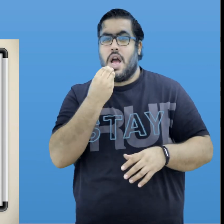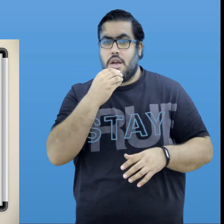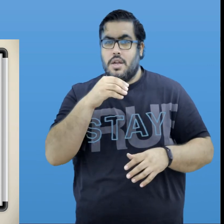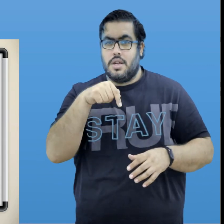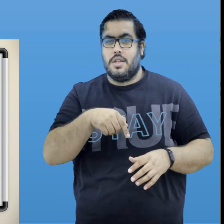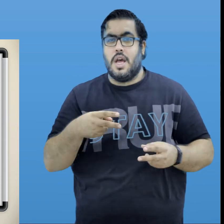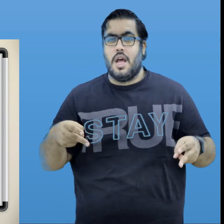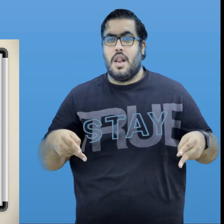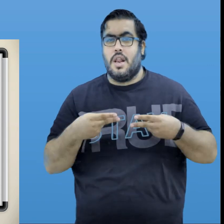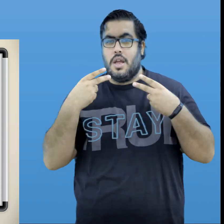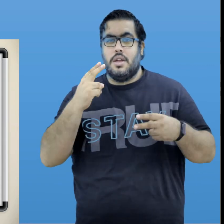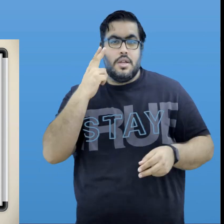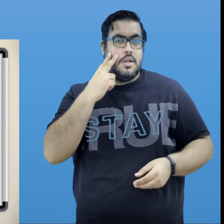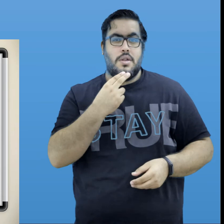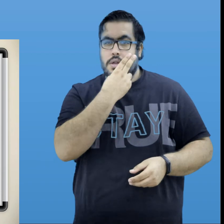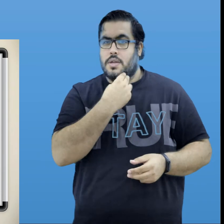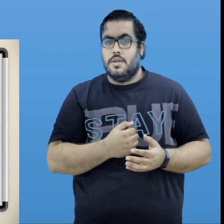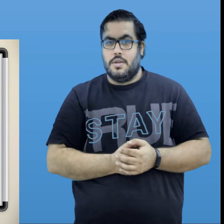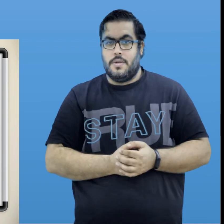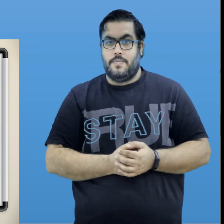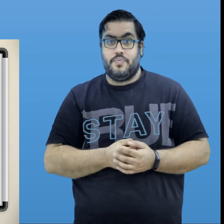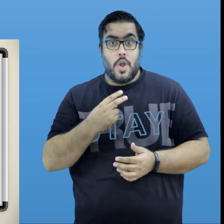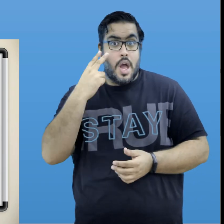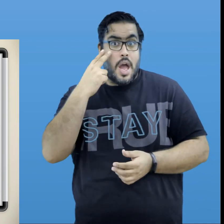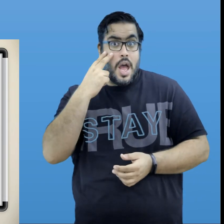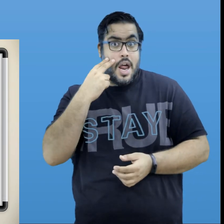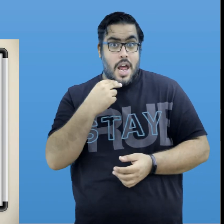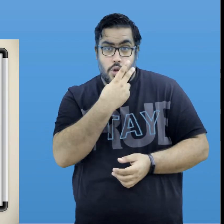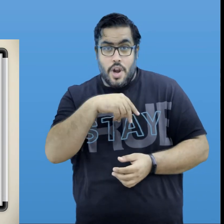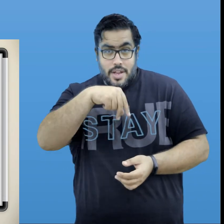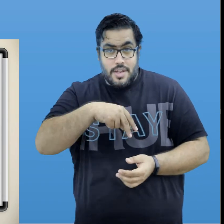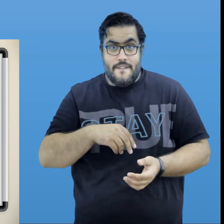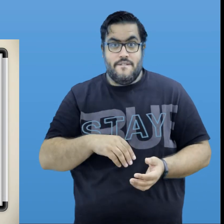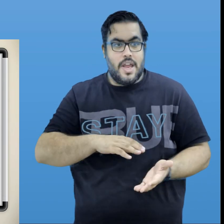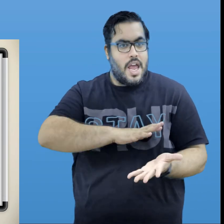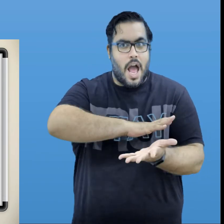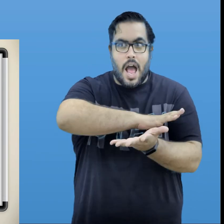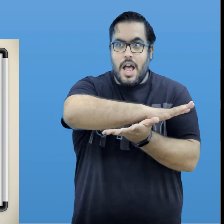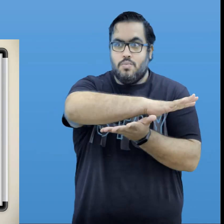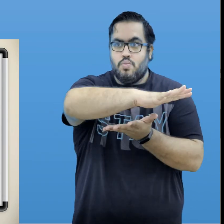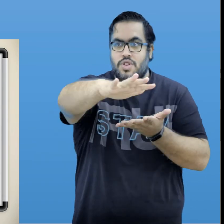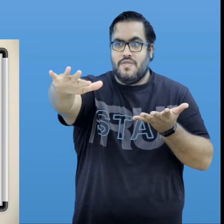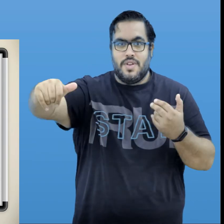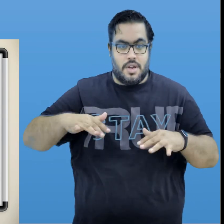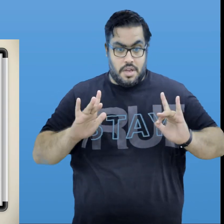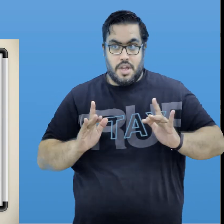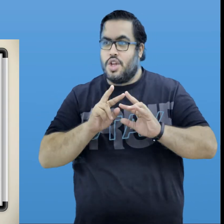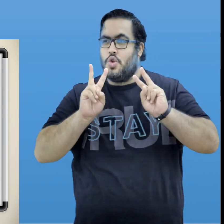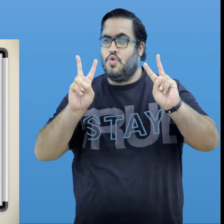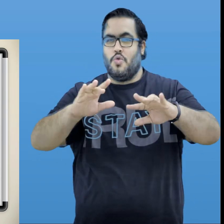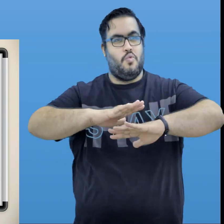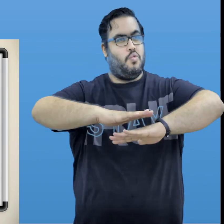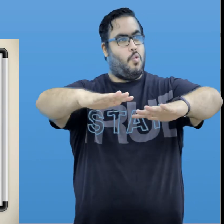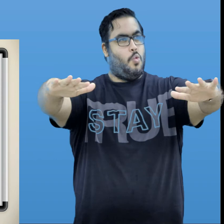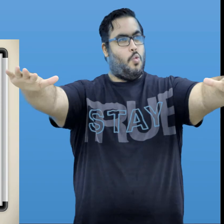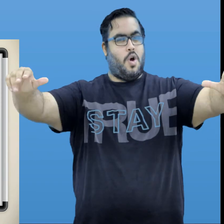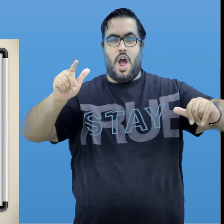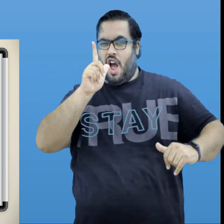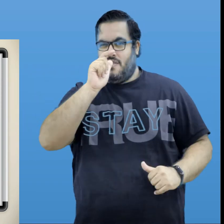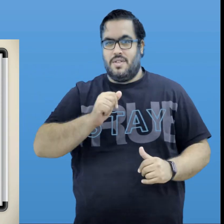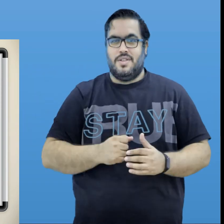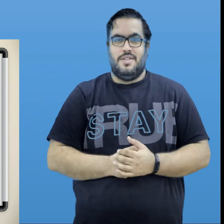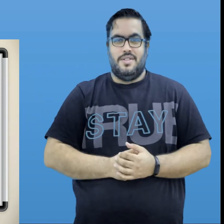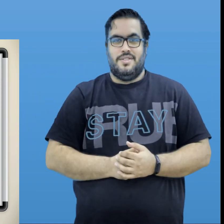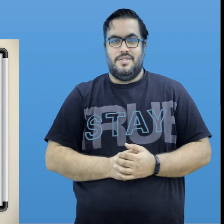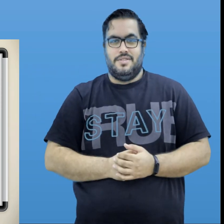word. So be careful to how you pronounce your words in Arabic. There's a difference between ittiba' and atba'. So